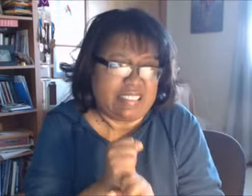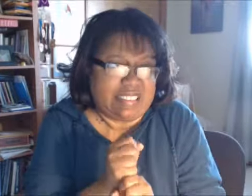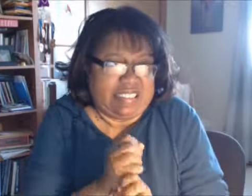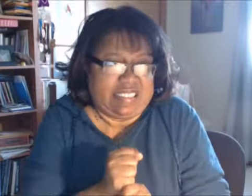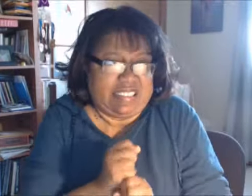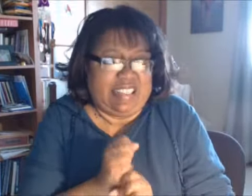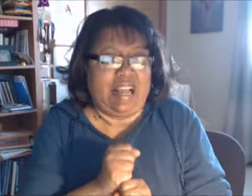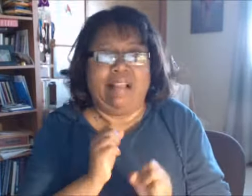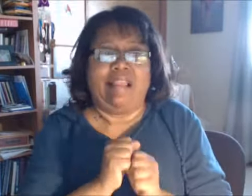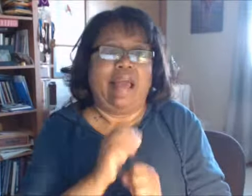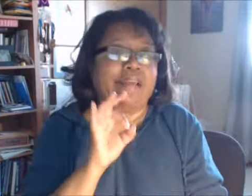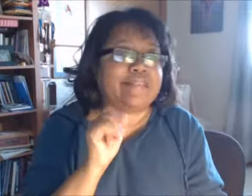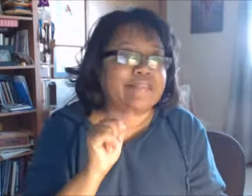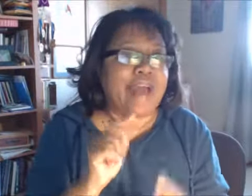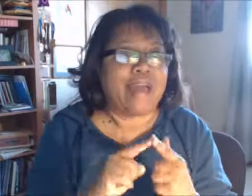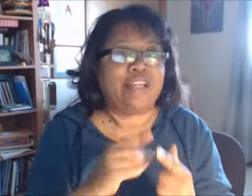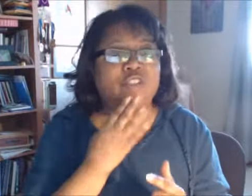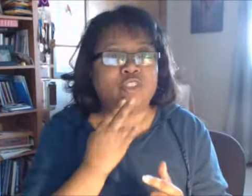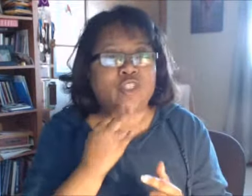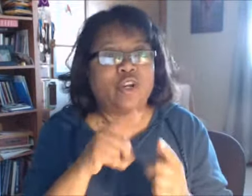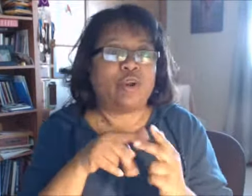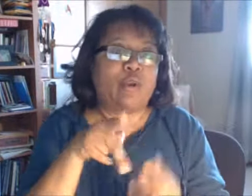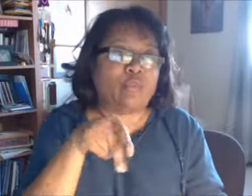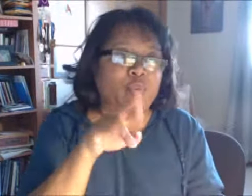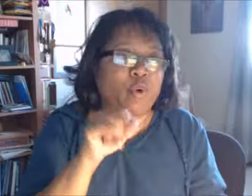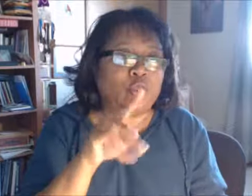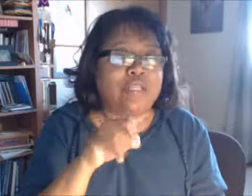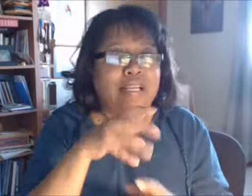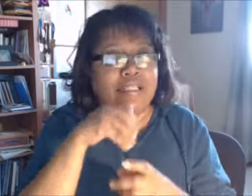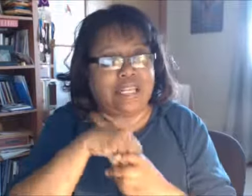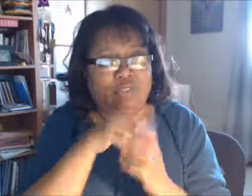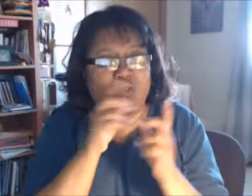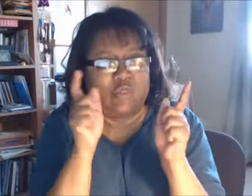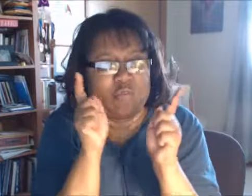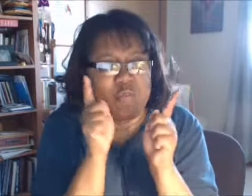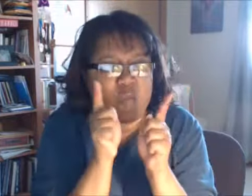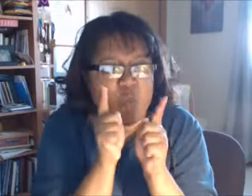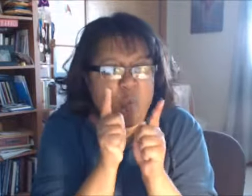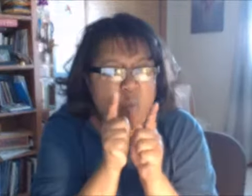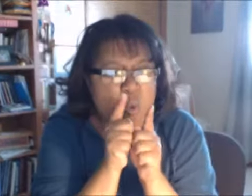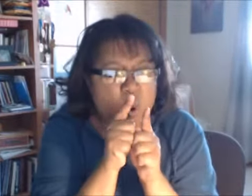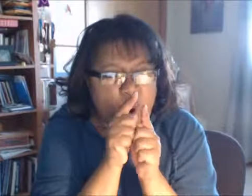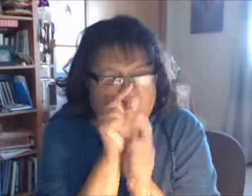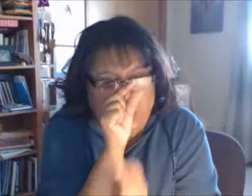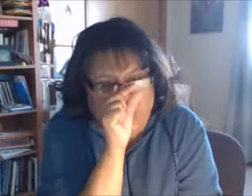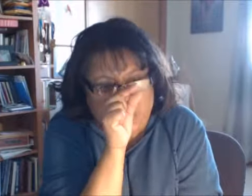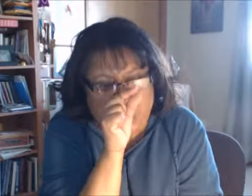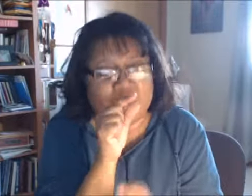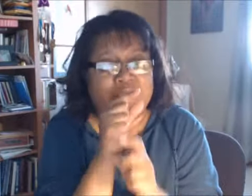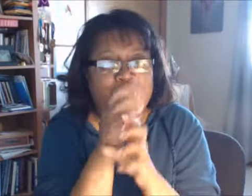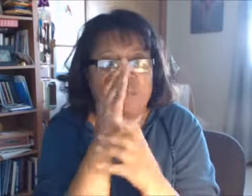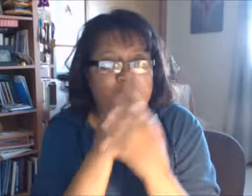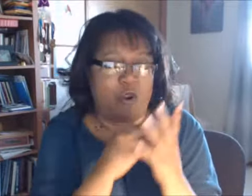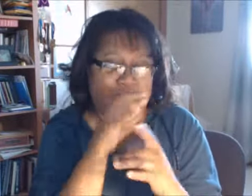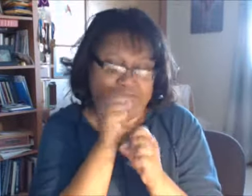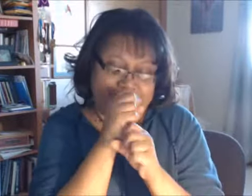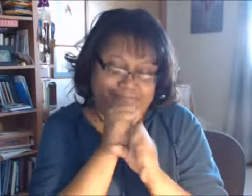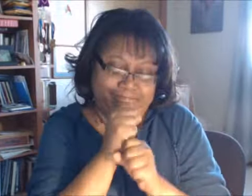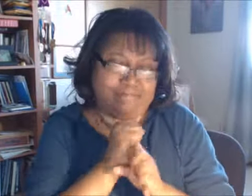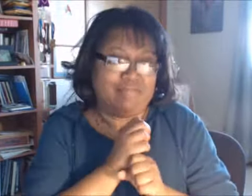like fats and sugars and proteins, down into their smallest, most usable components. Food does spend quite a bit of